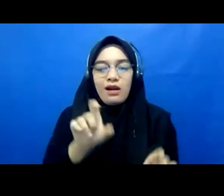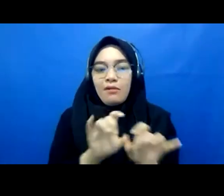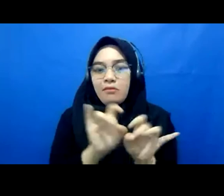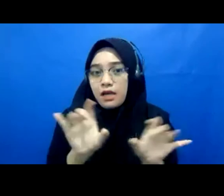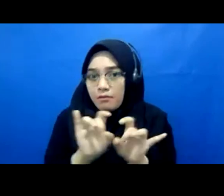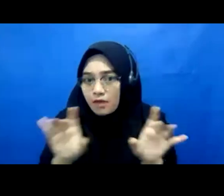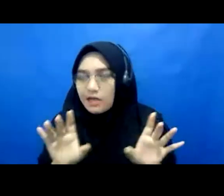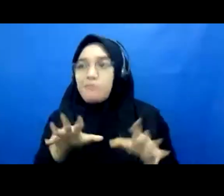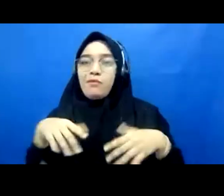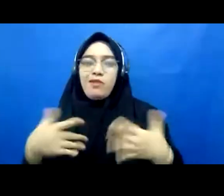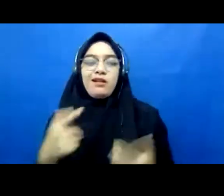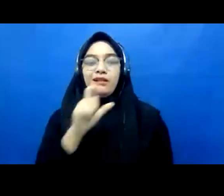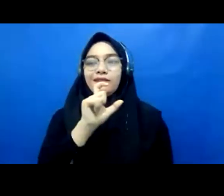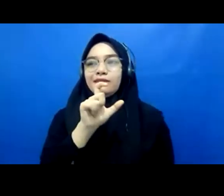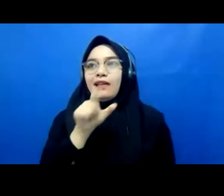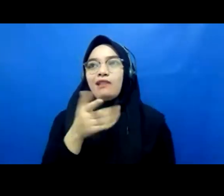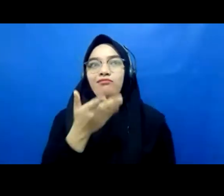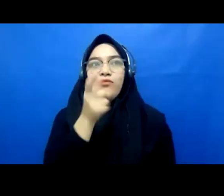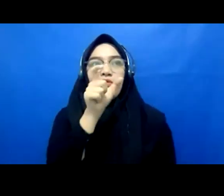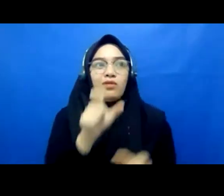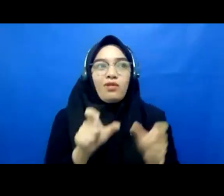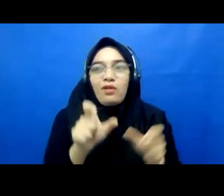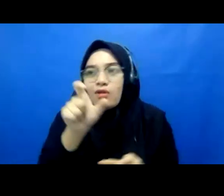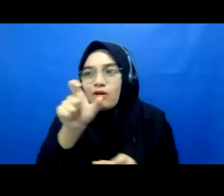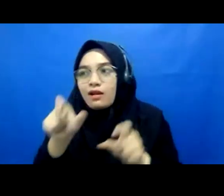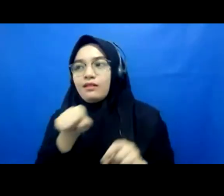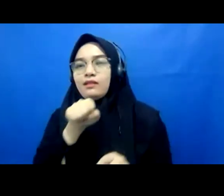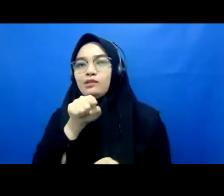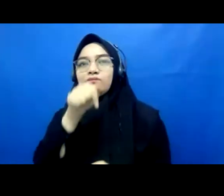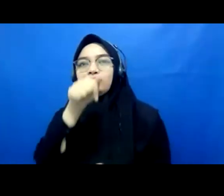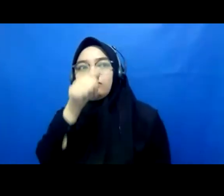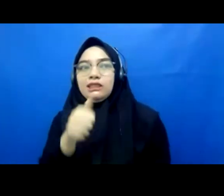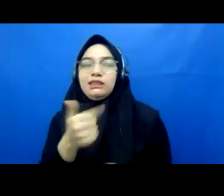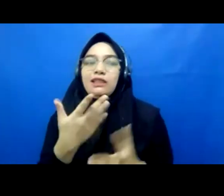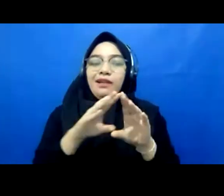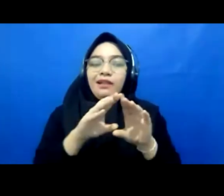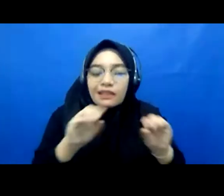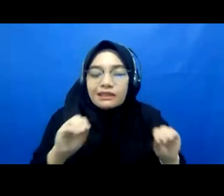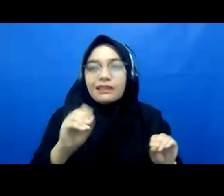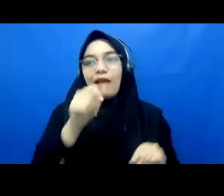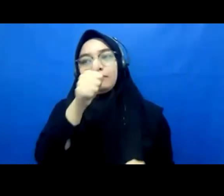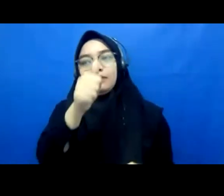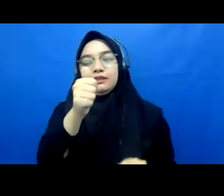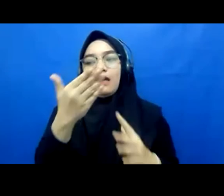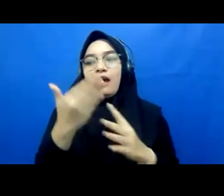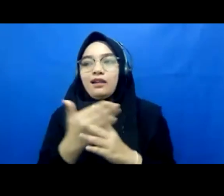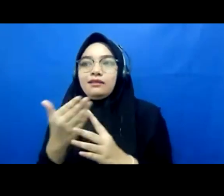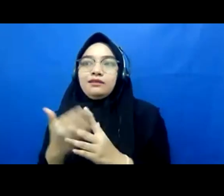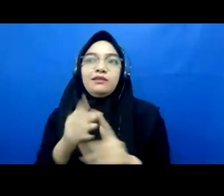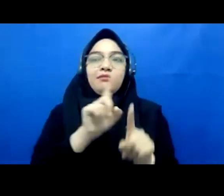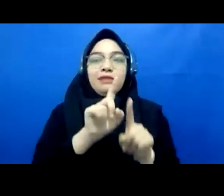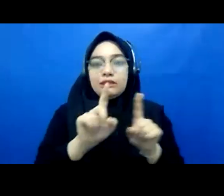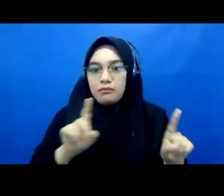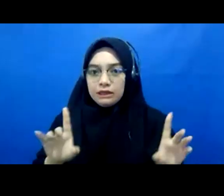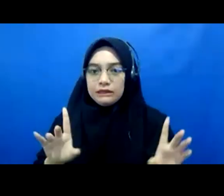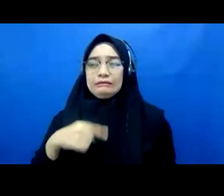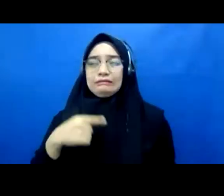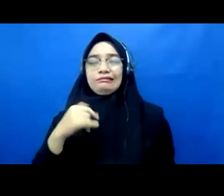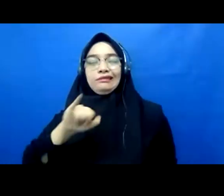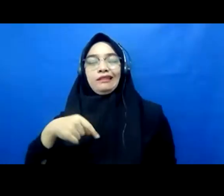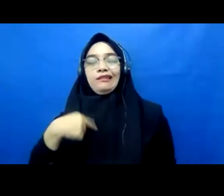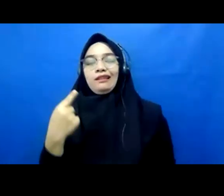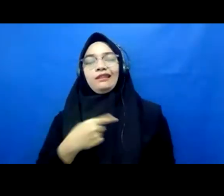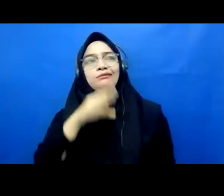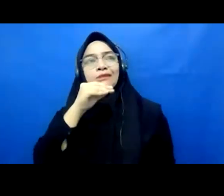job adverts aren't accessible themselves, the way they're written, the platforms they're posted on. So when we're talking about this process